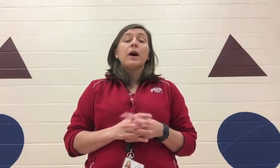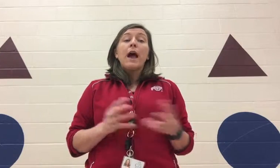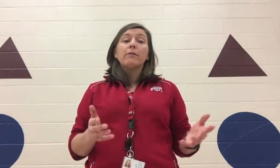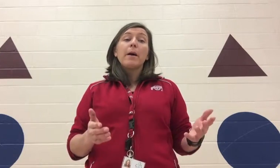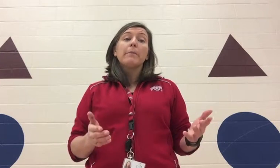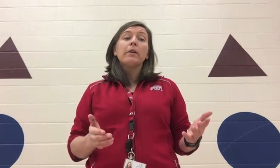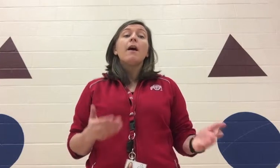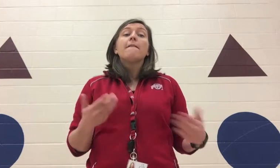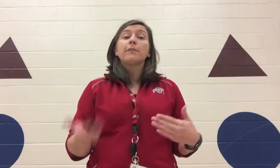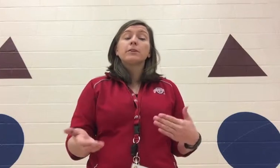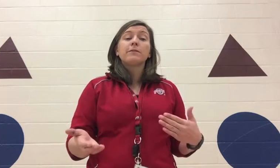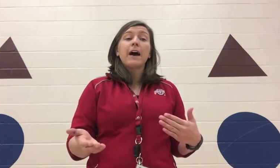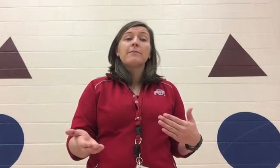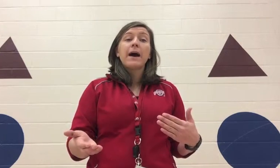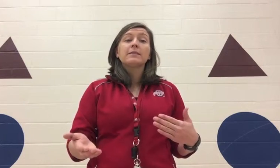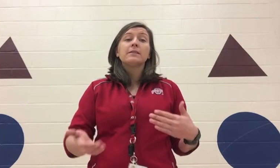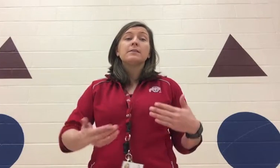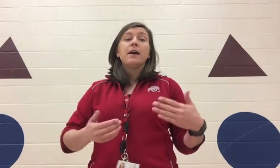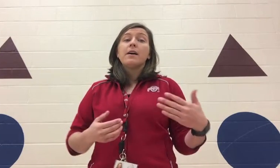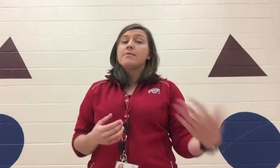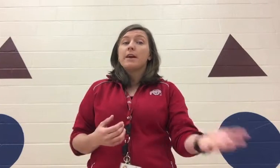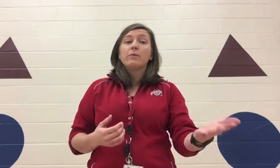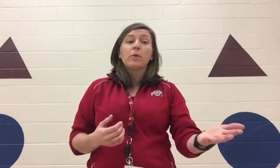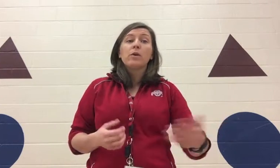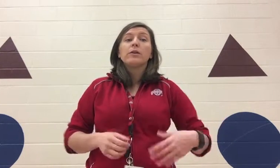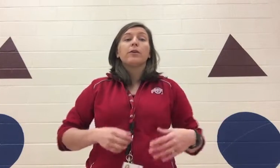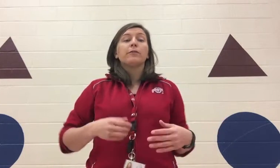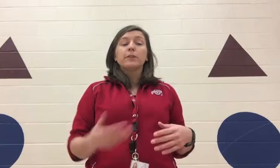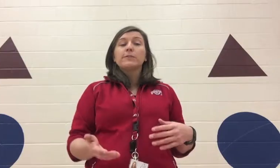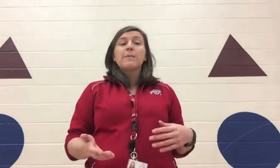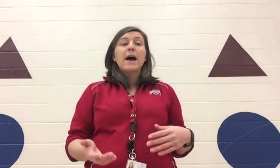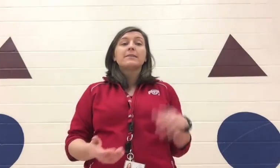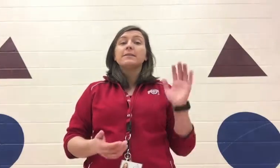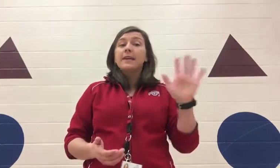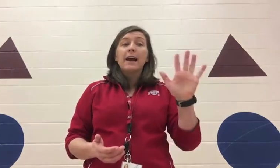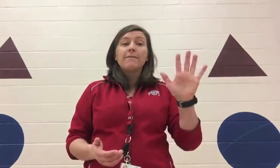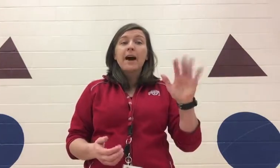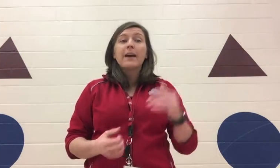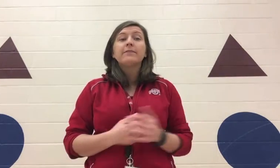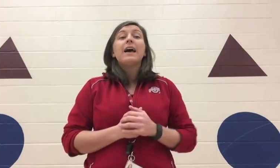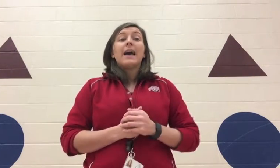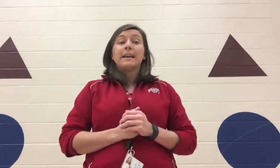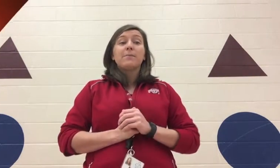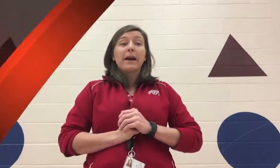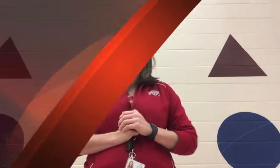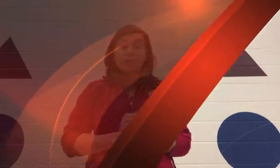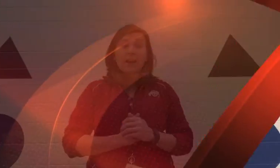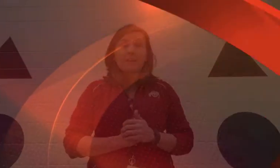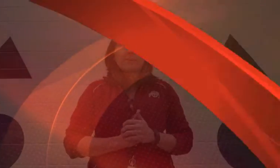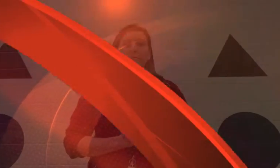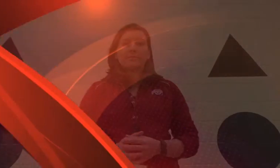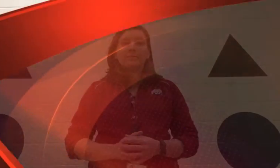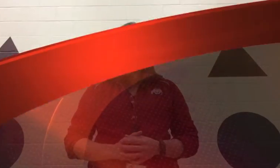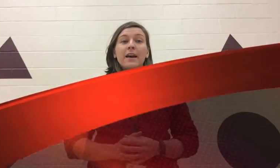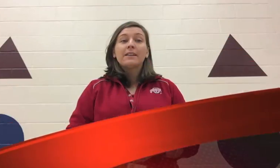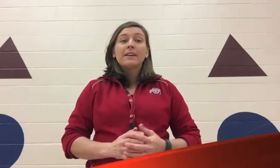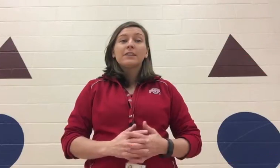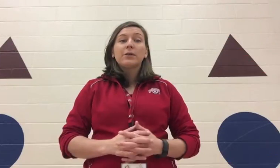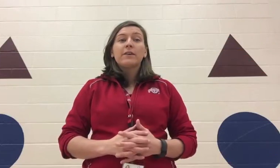hey, remember, first 5 passes, then reward, or first 5 passes, then high five, and get them back on track. Lastly, you want to find